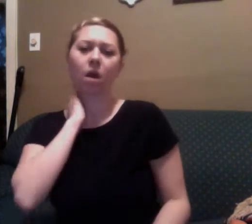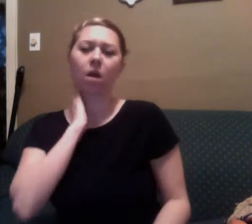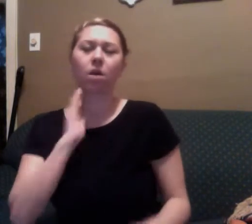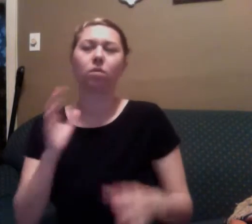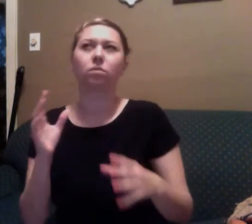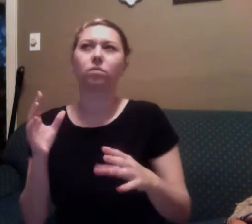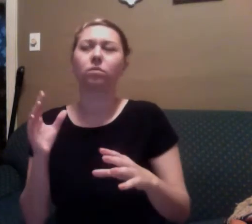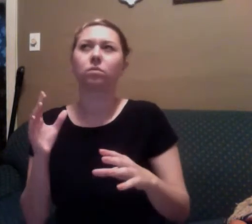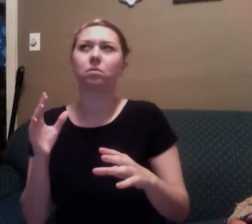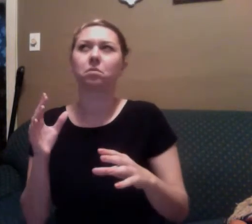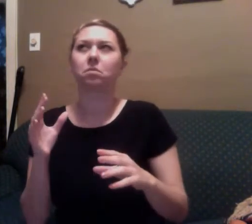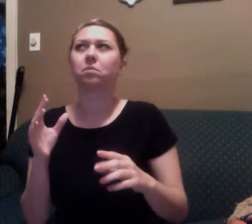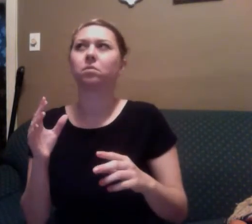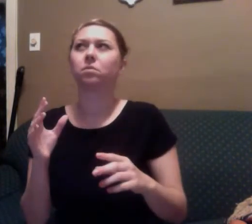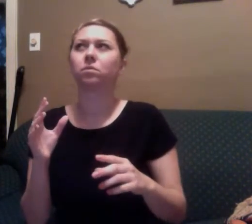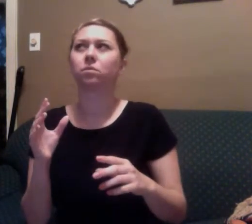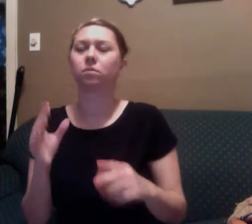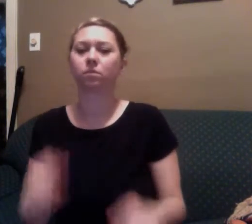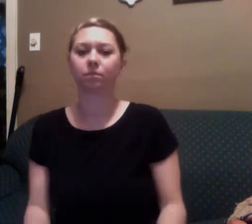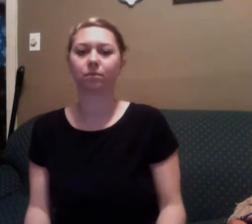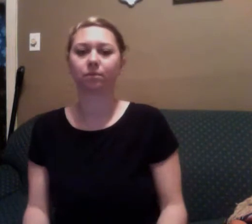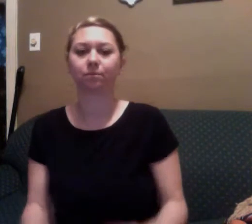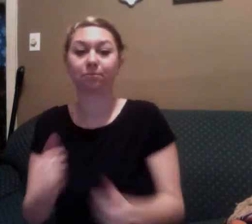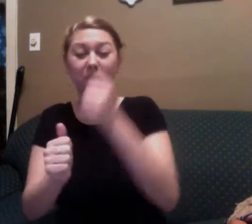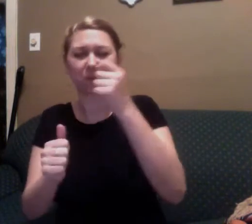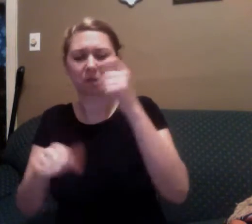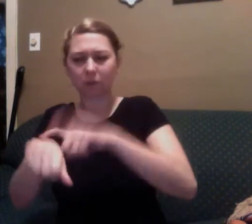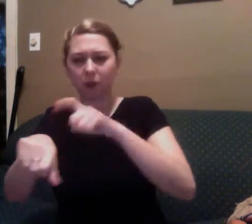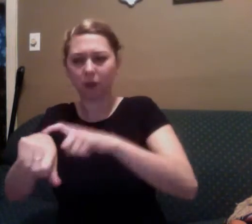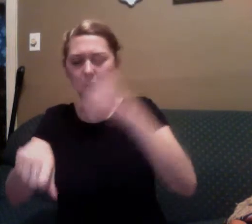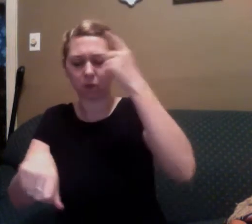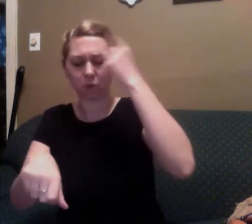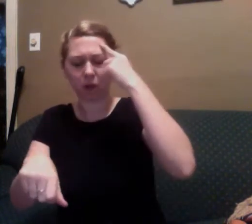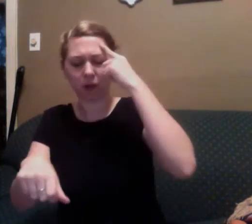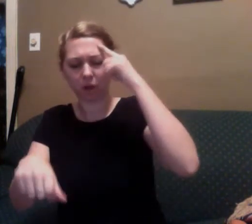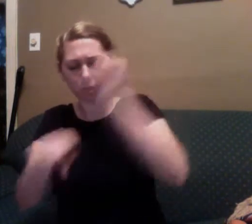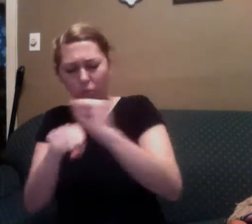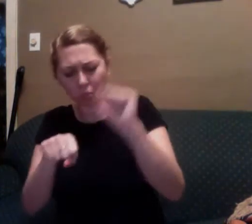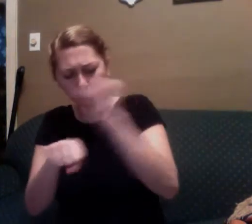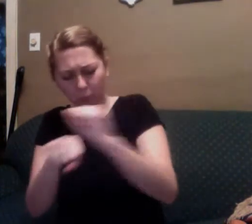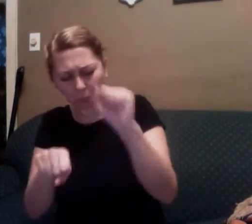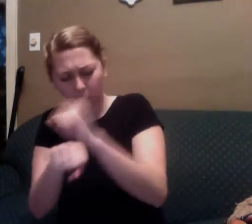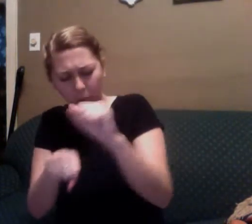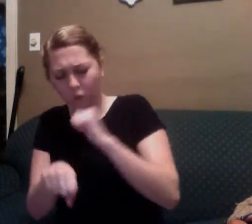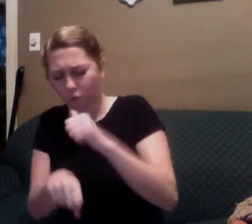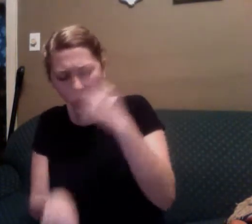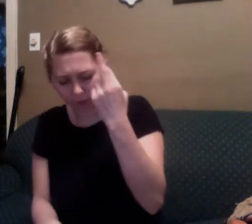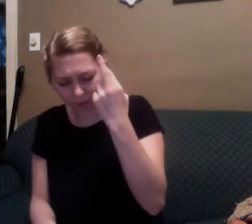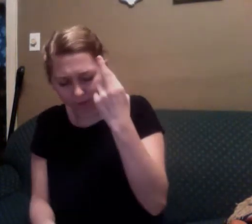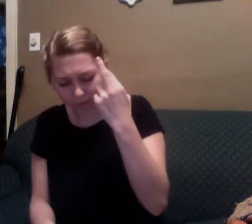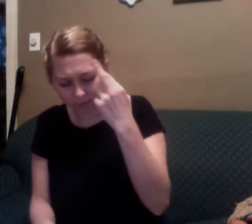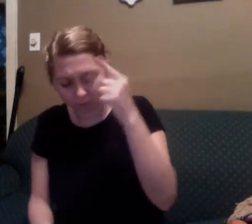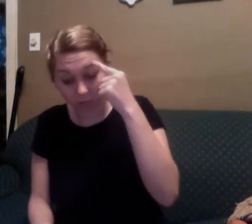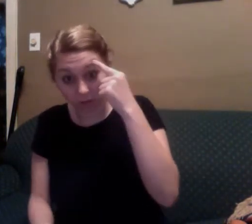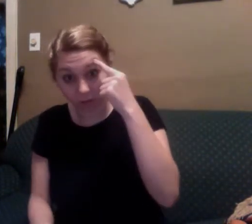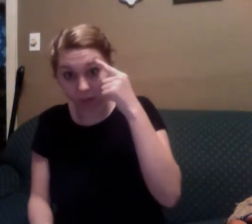awareness. Your brain does a lot of its work behind the scenes. And that is a good thing, because your